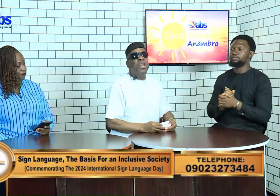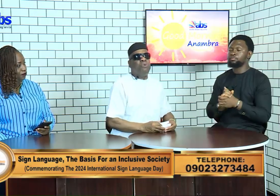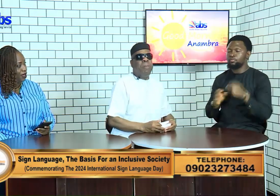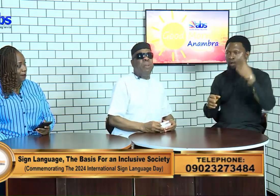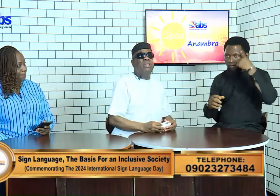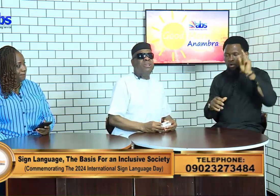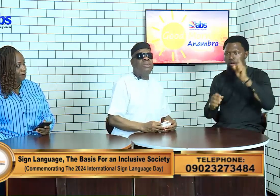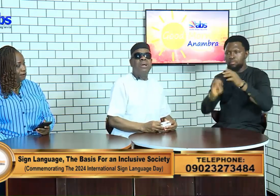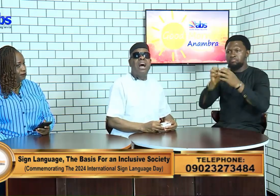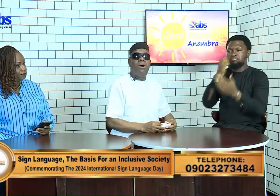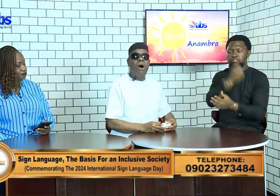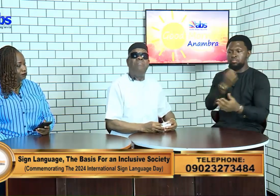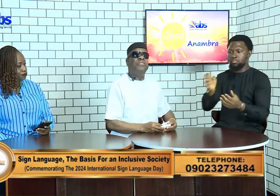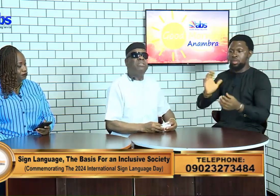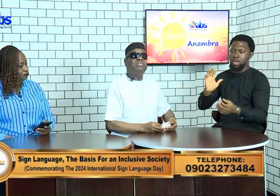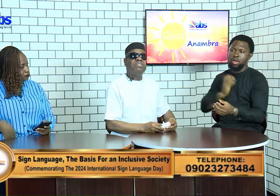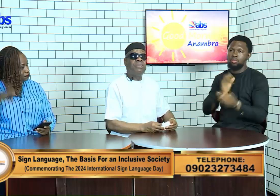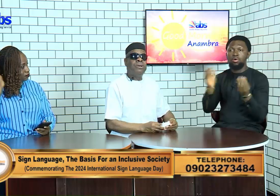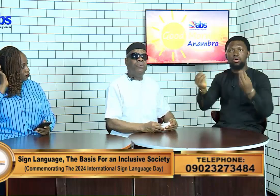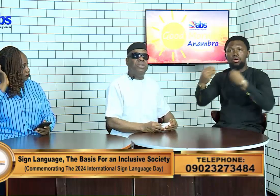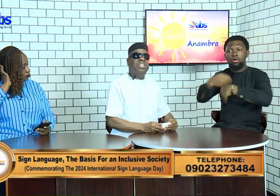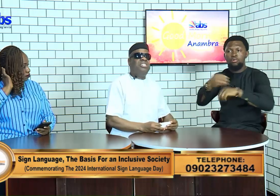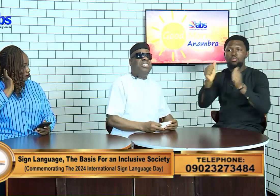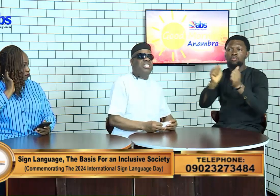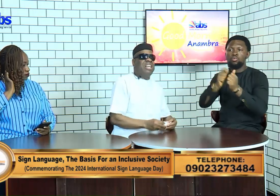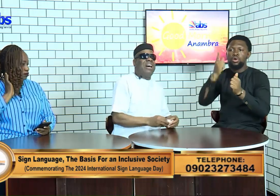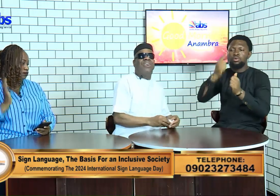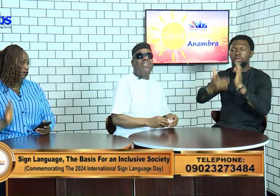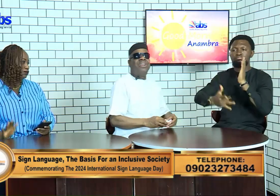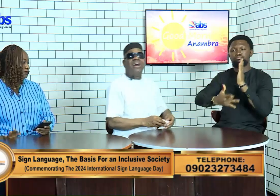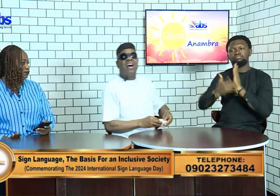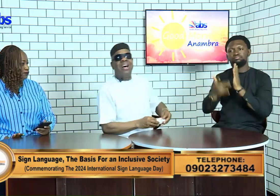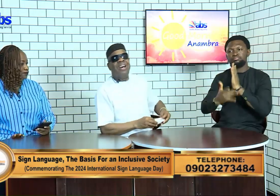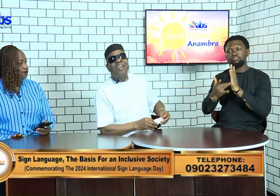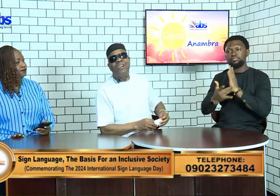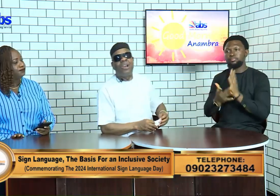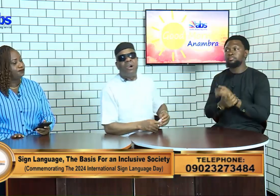for equipping our office with the digital